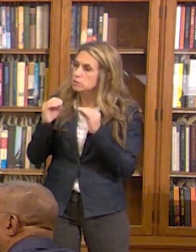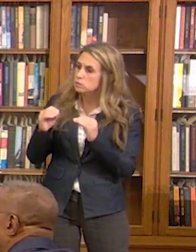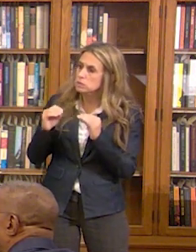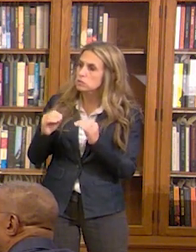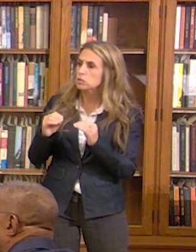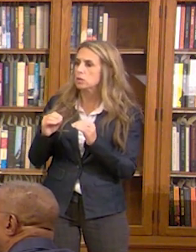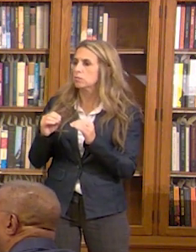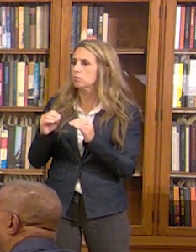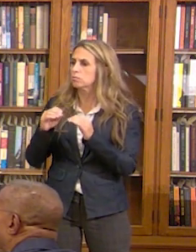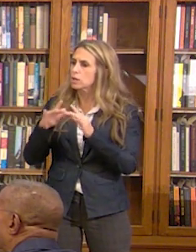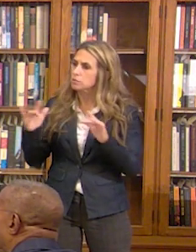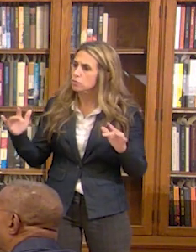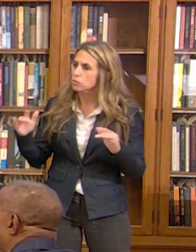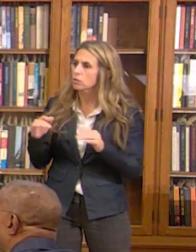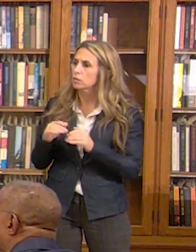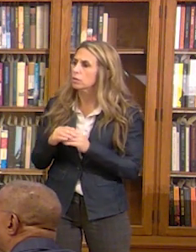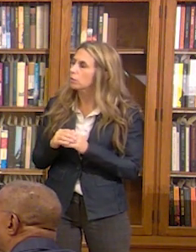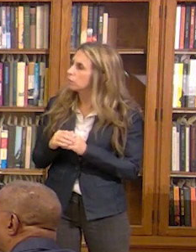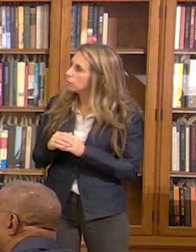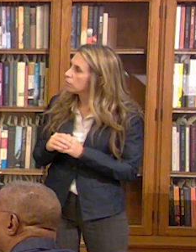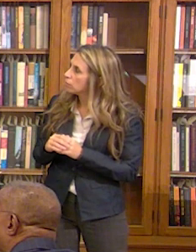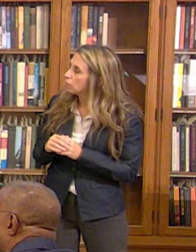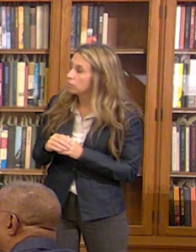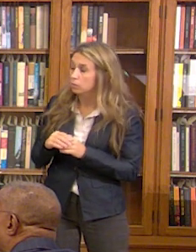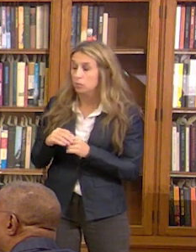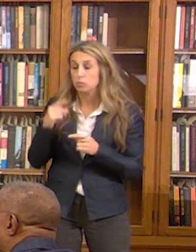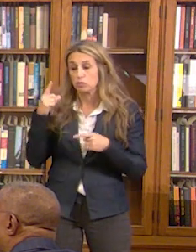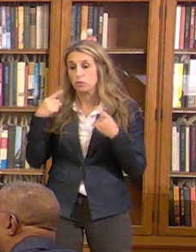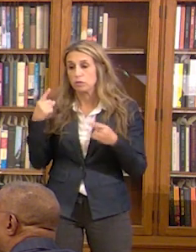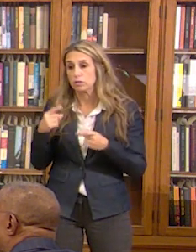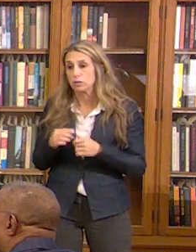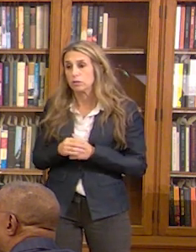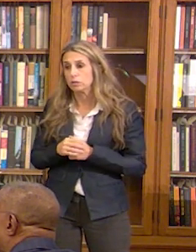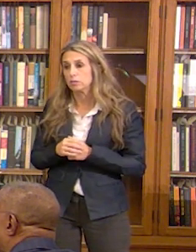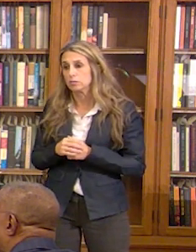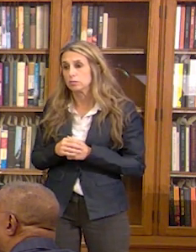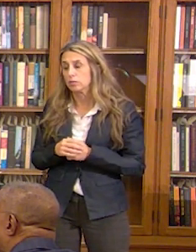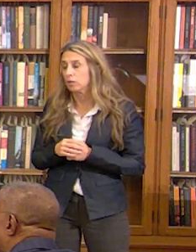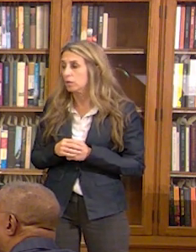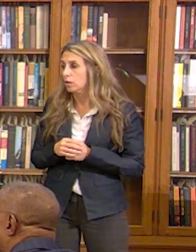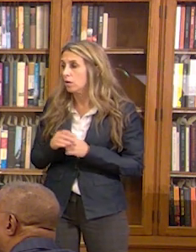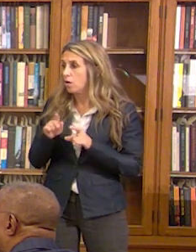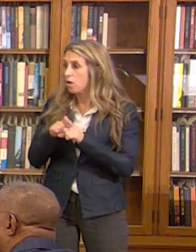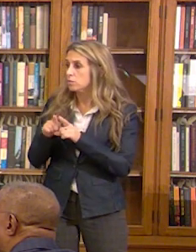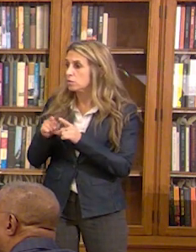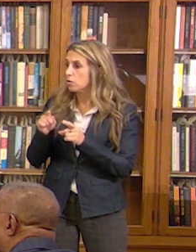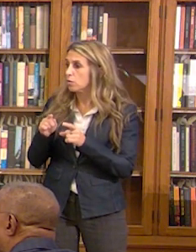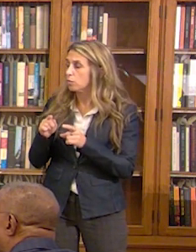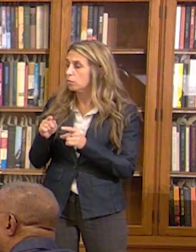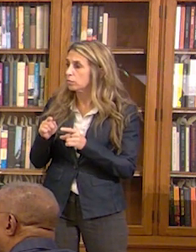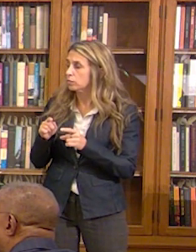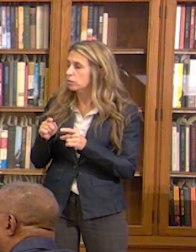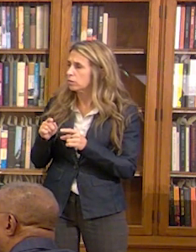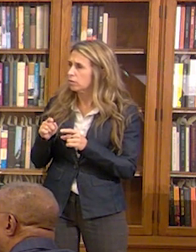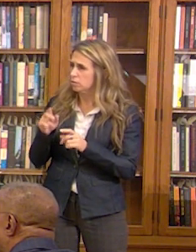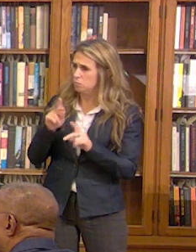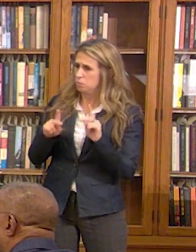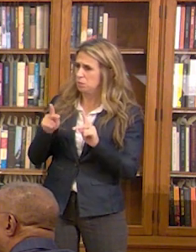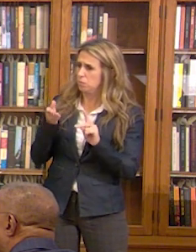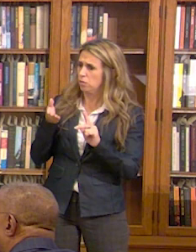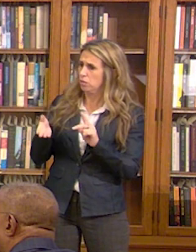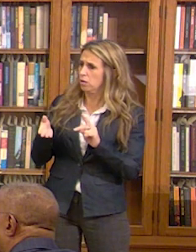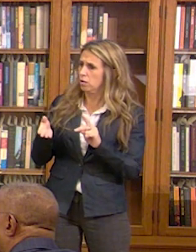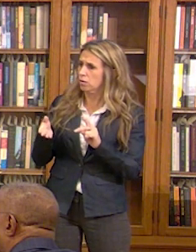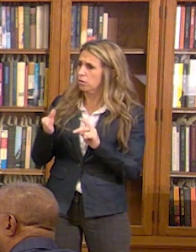Etc I would say were absolutely Bonkers um and I would also say there were people there